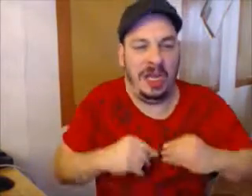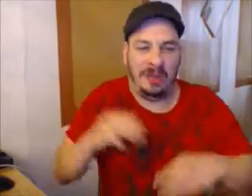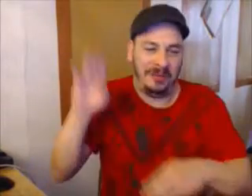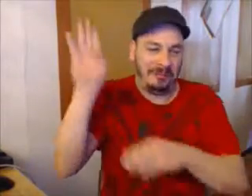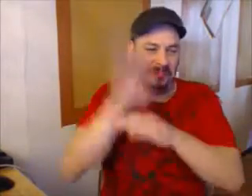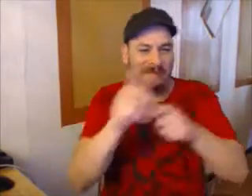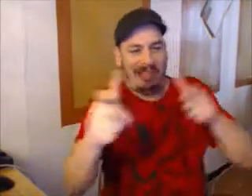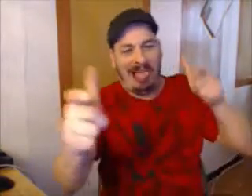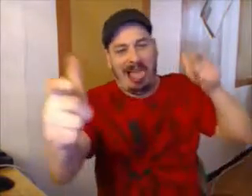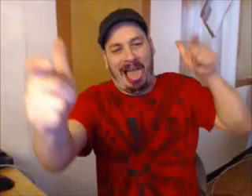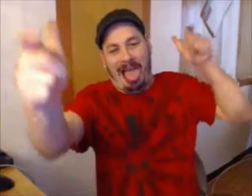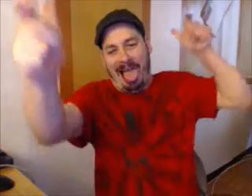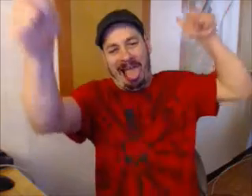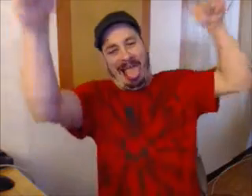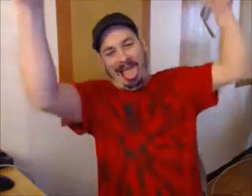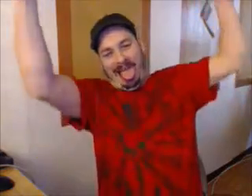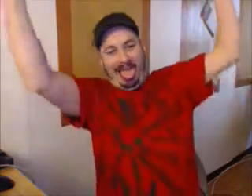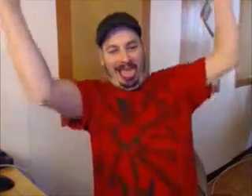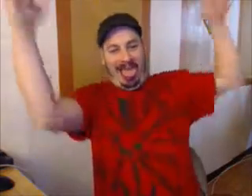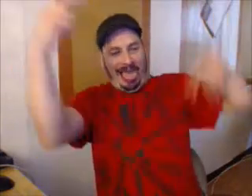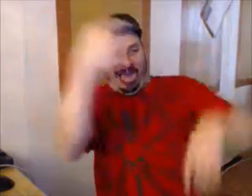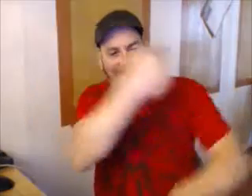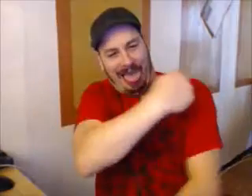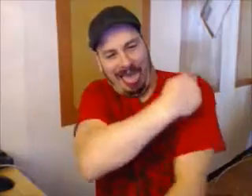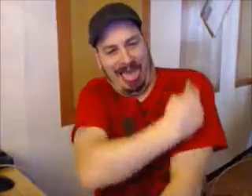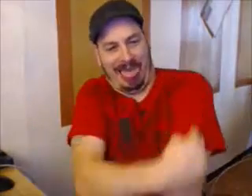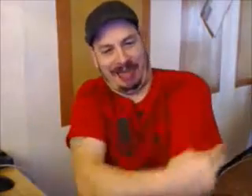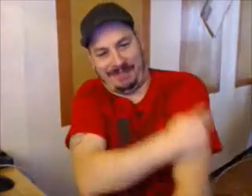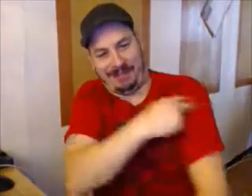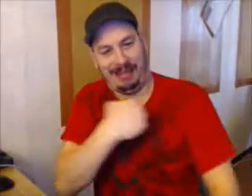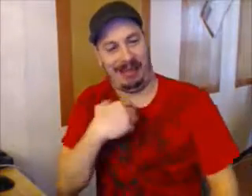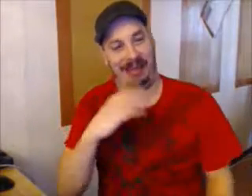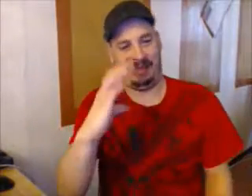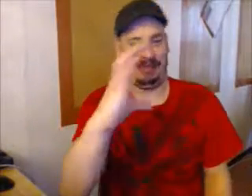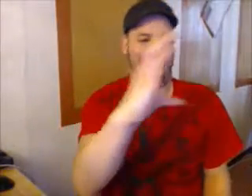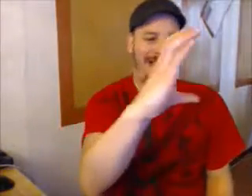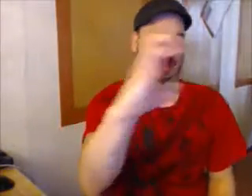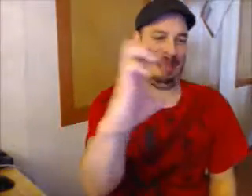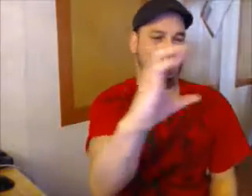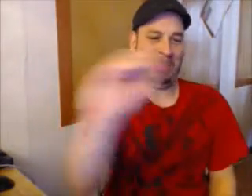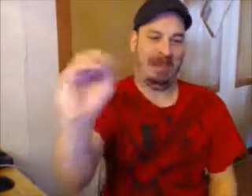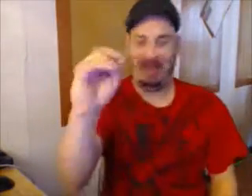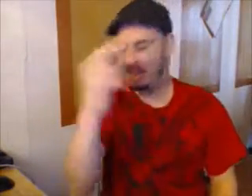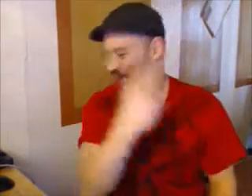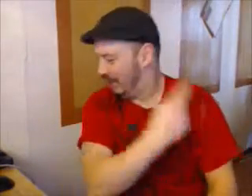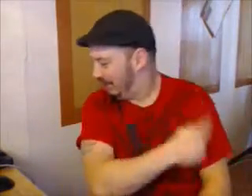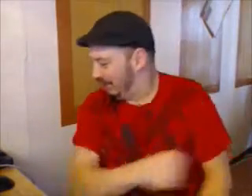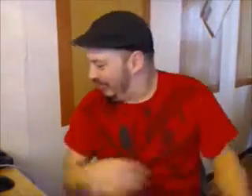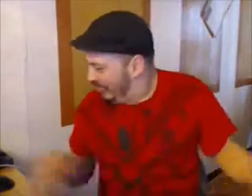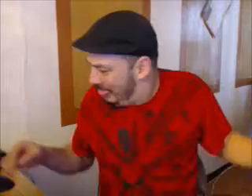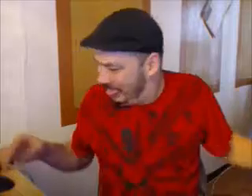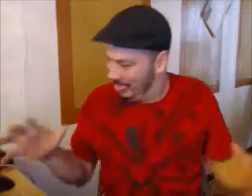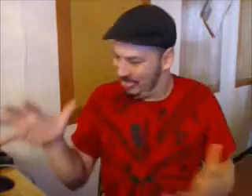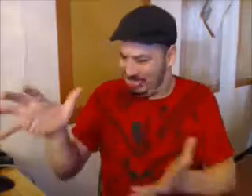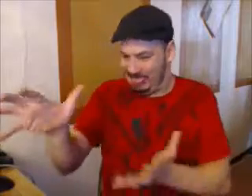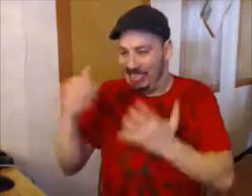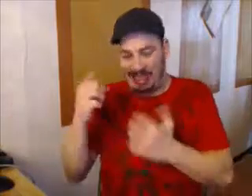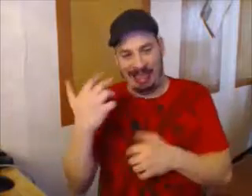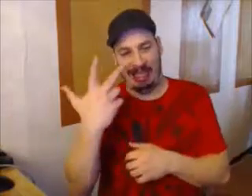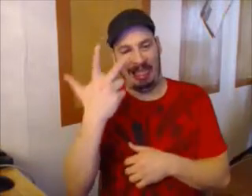Well, it solves the problem for middle-income families in America. What it does is when it comes to tax increases, let's go to those who can afford to pay. They